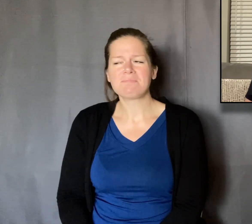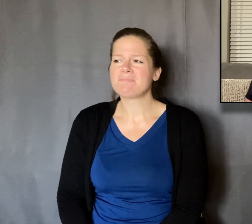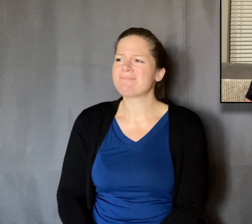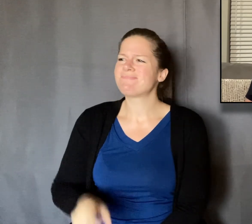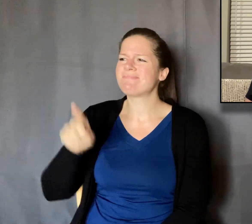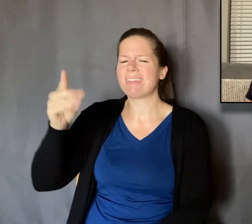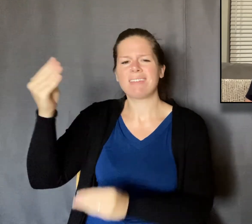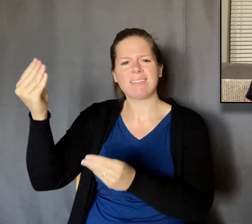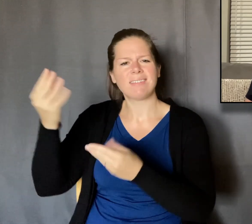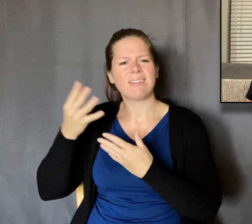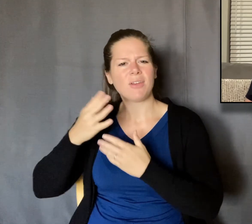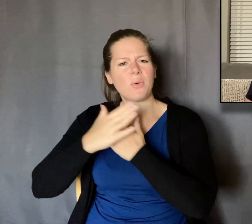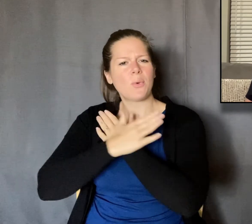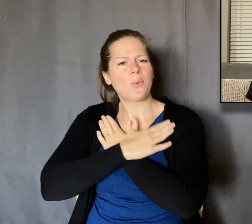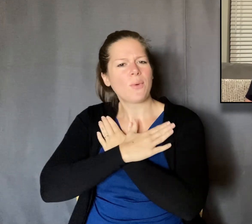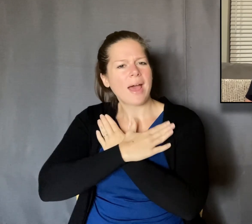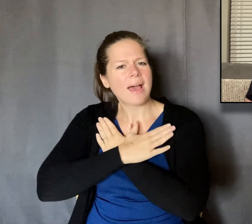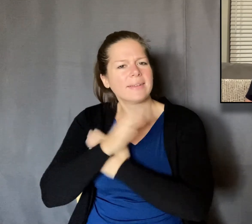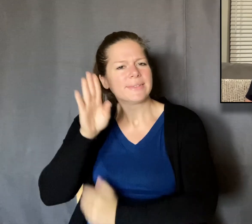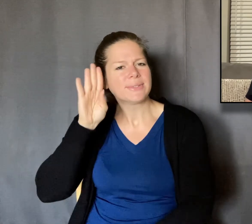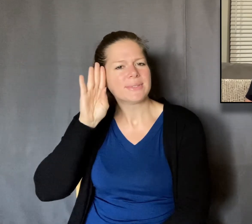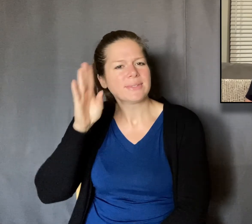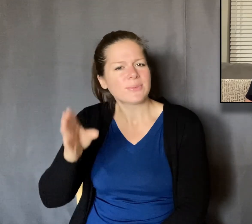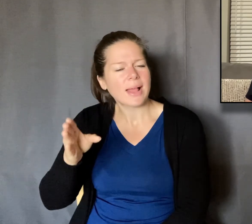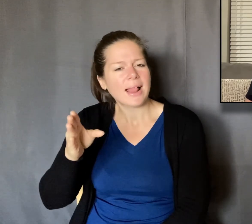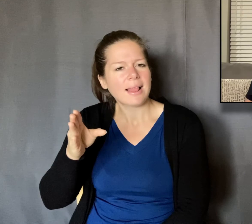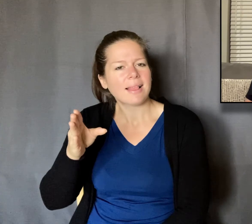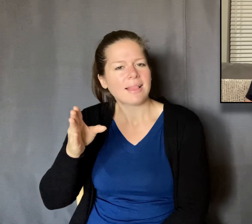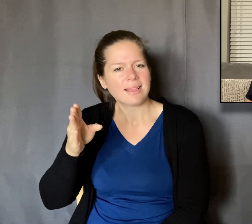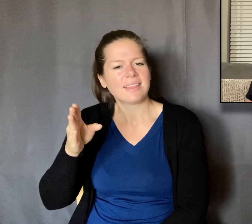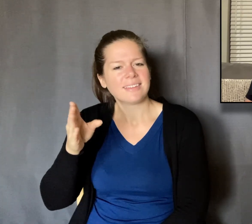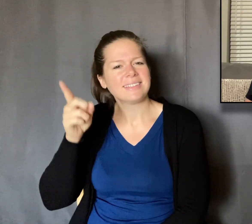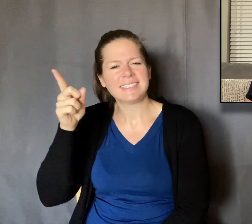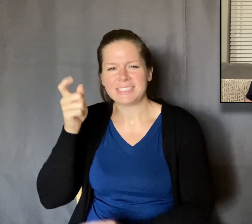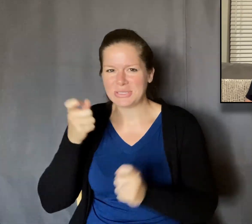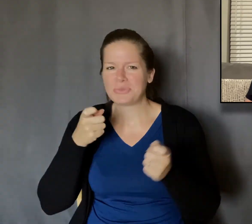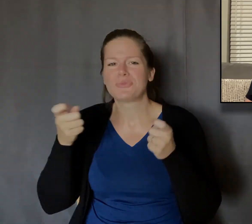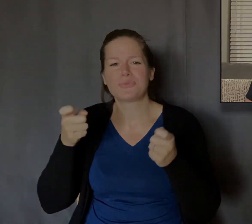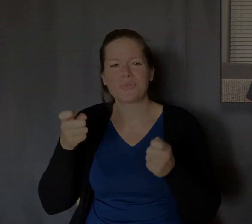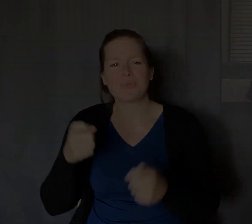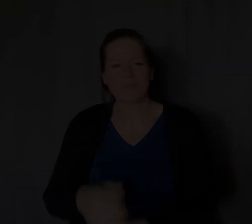even in the midst of turmoil, knowing that he is in control.